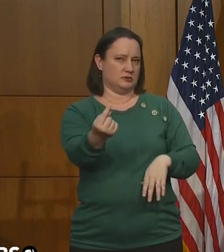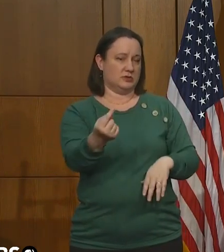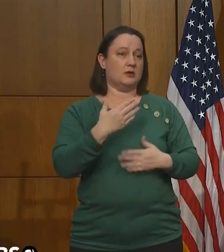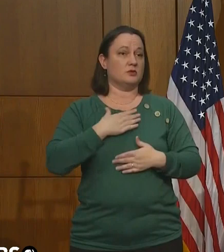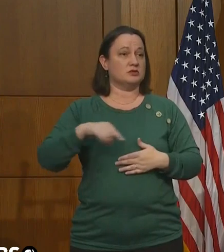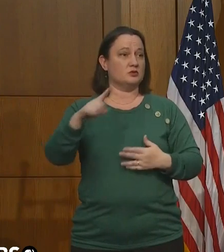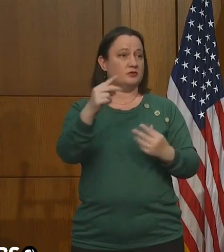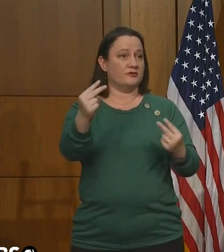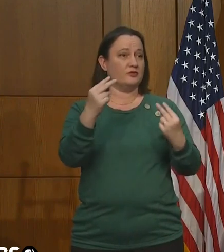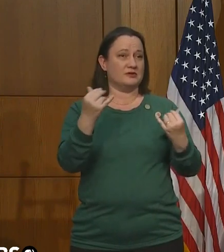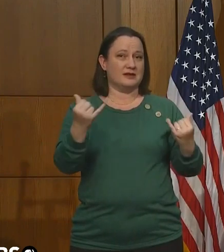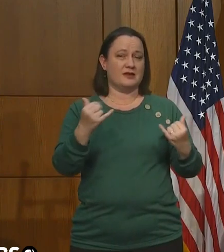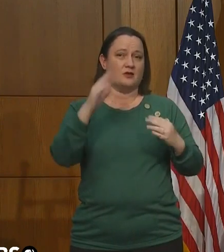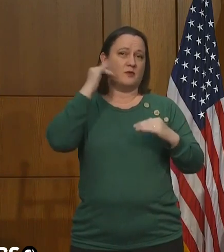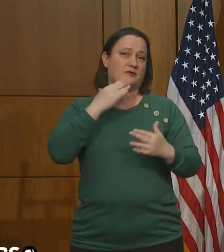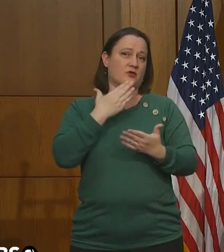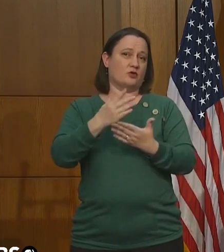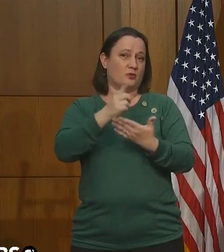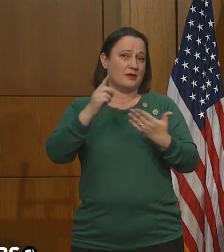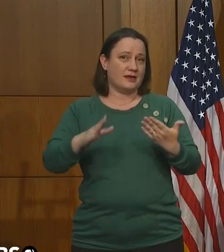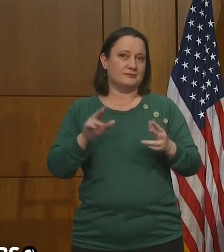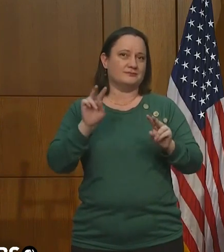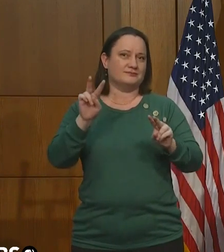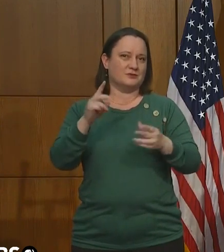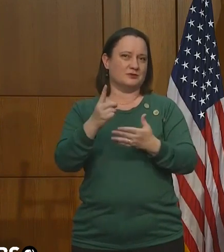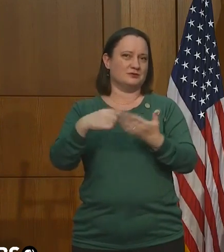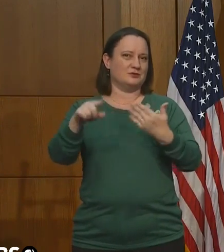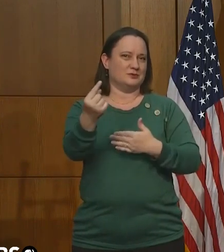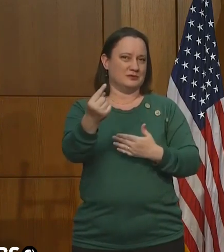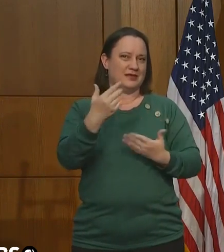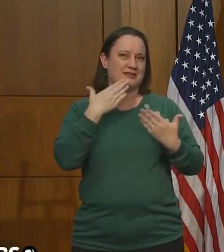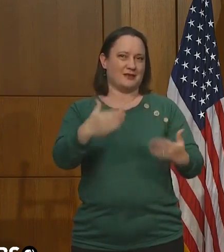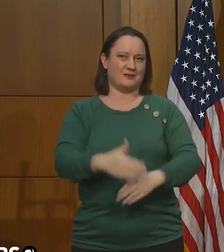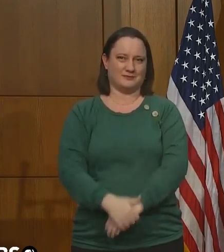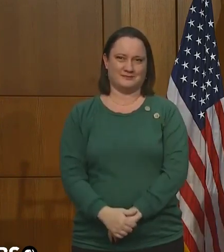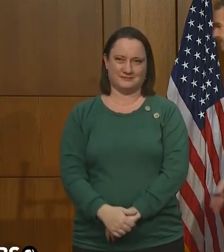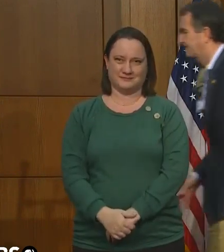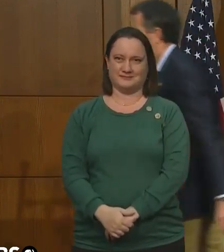today and hope all of you have a good weekend, and we'll look forward to being with you on Tuesday. Thank you very much.